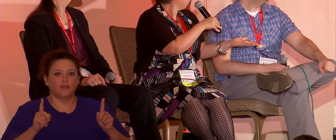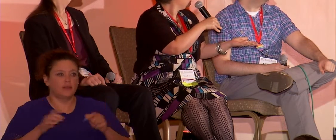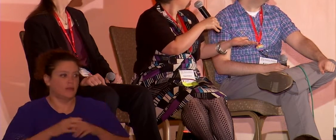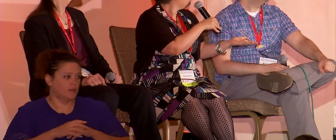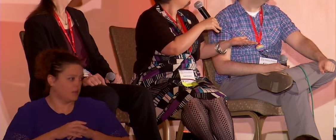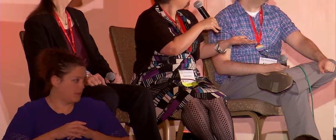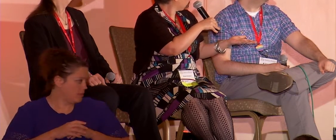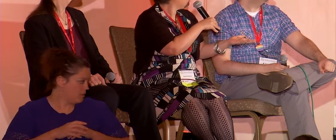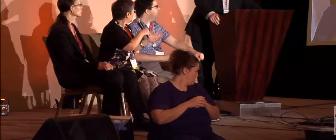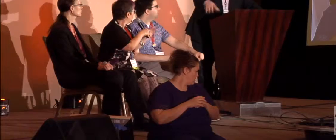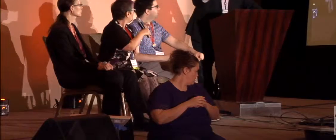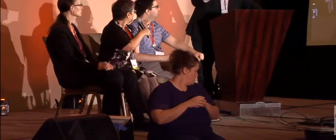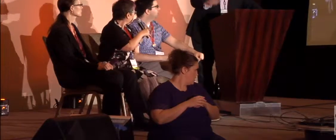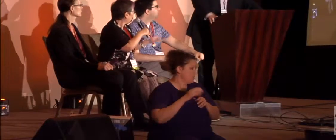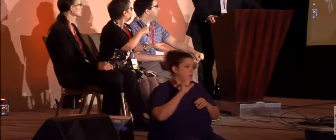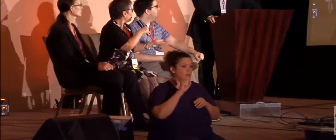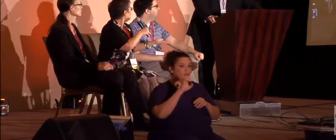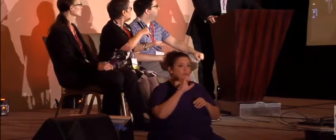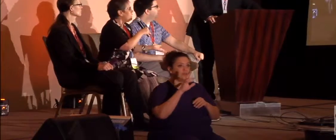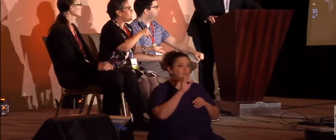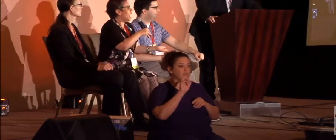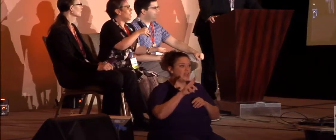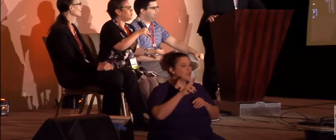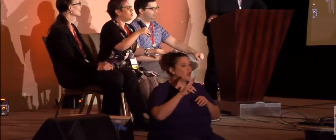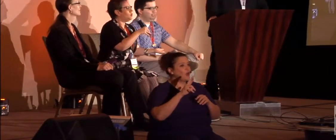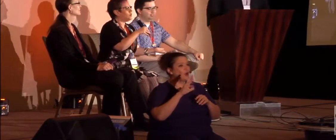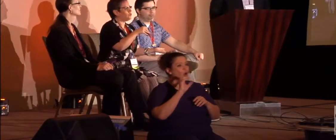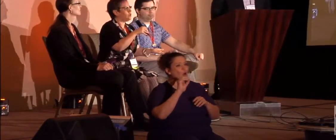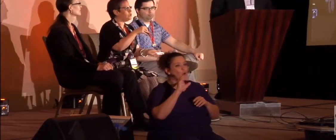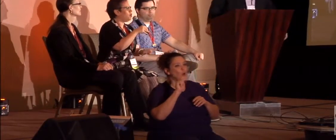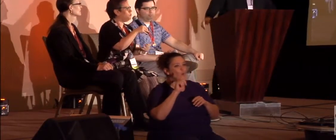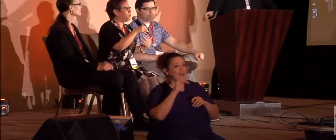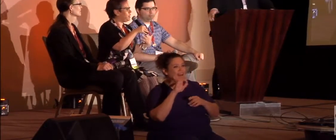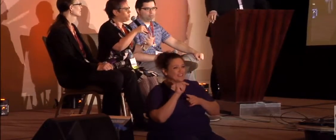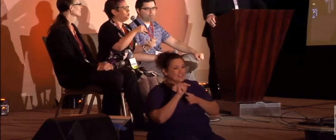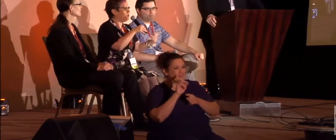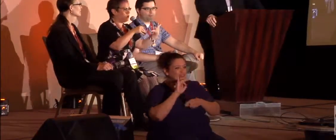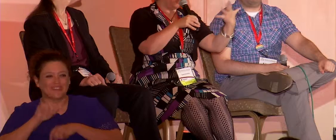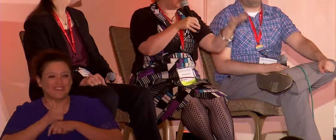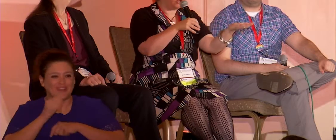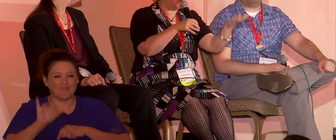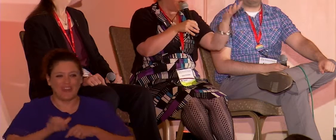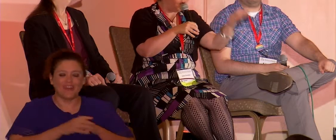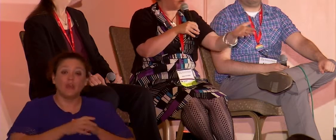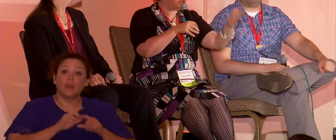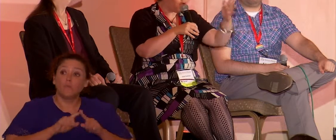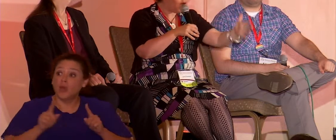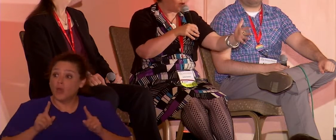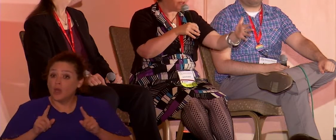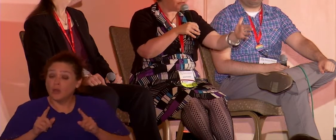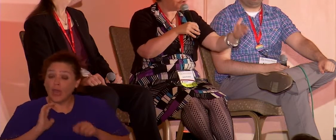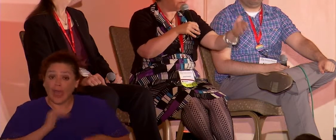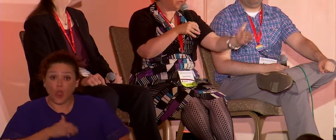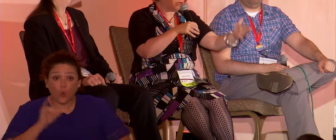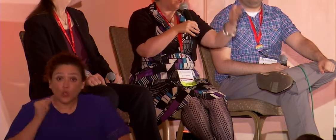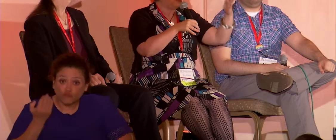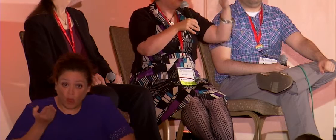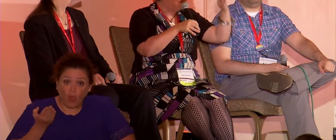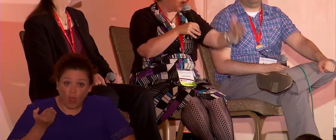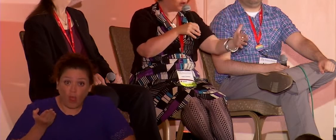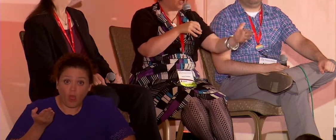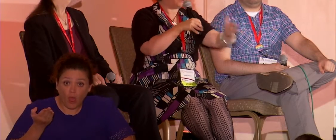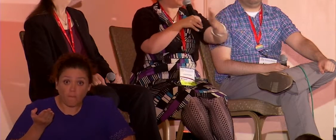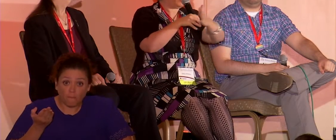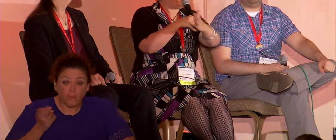I'm sorry? We send the secular coalition to do that for us, so we don't have to. Yeah, you know, it's like, you know, but, you know, but, you know, our job is to be